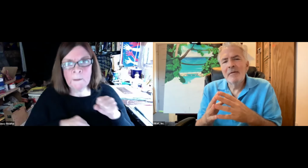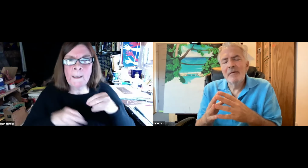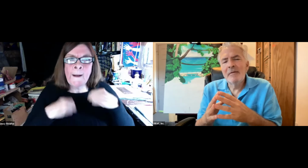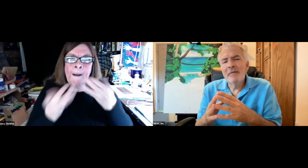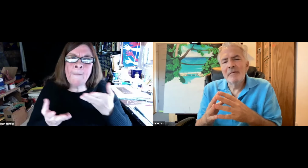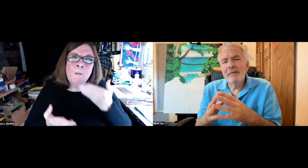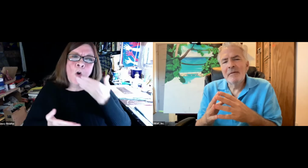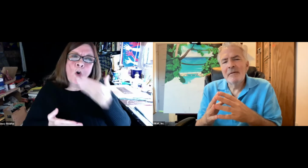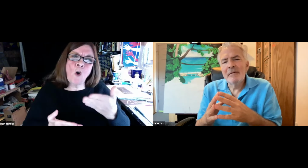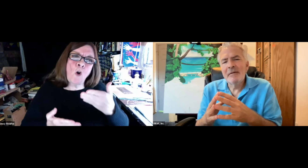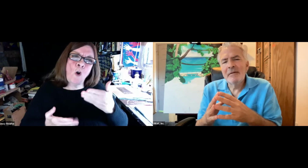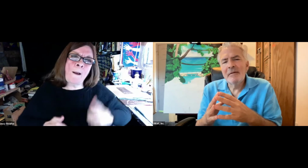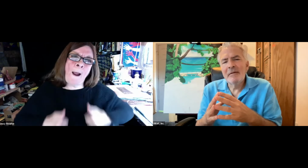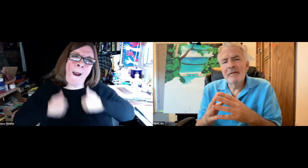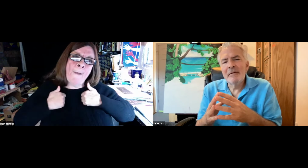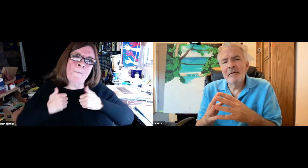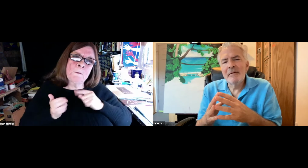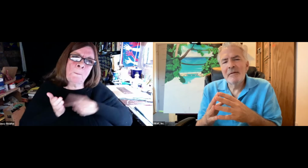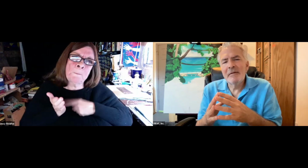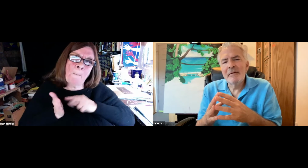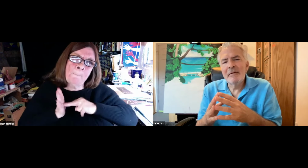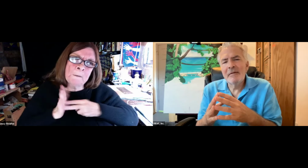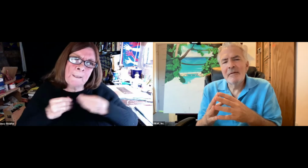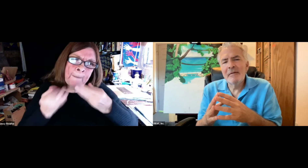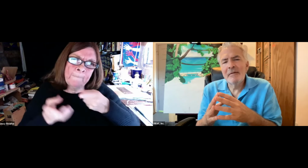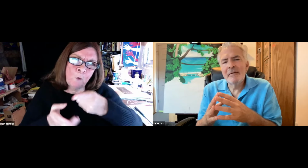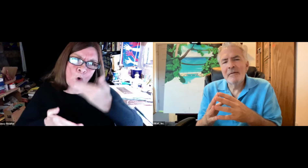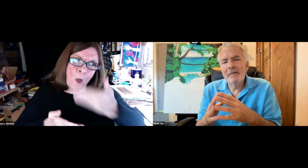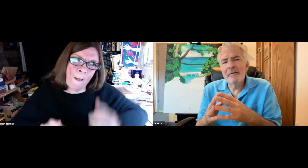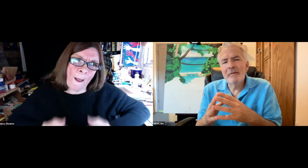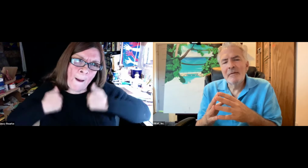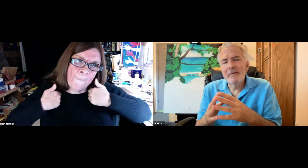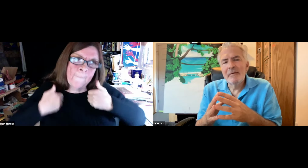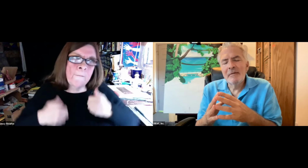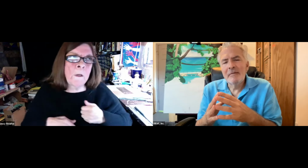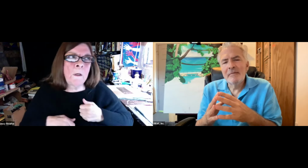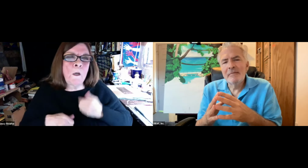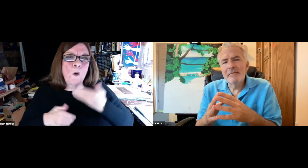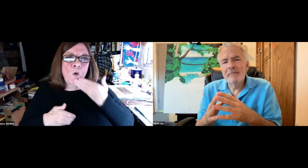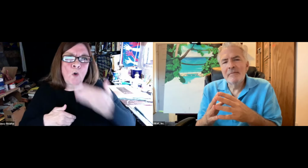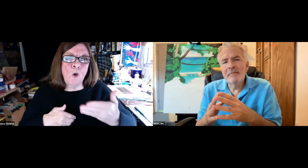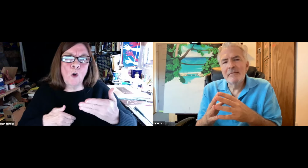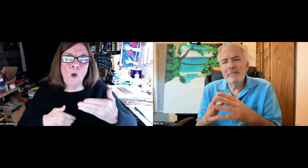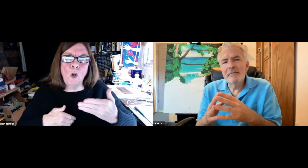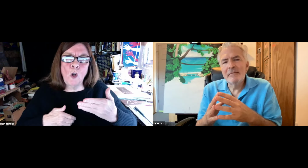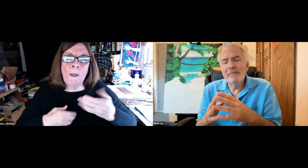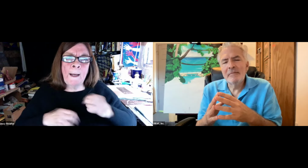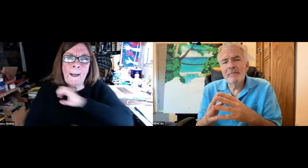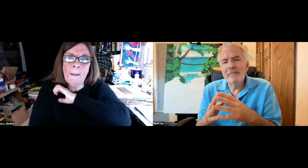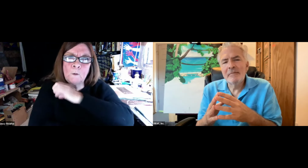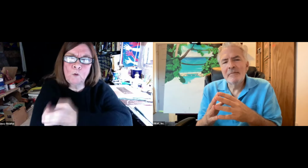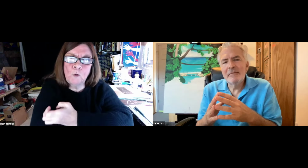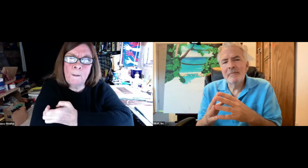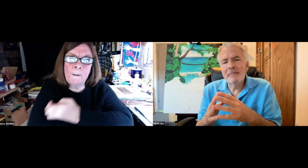Spiritual and extremely sacred. Yes. And also, they provide a good